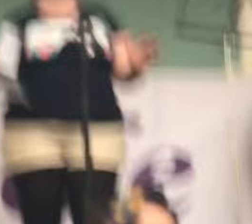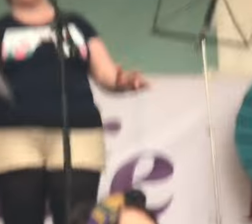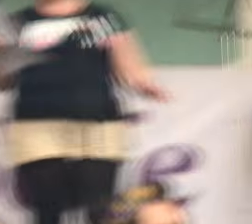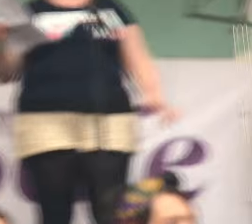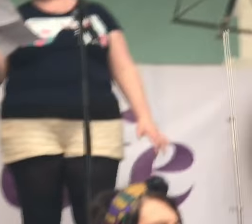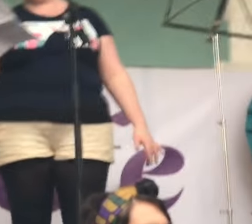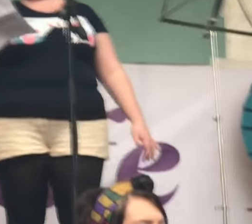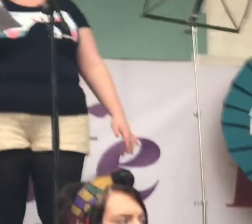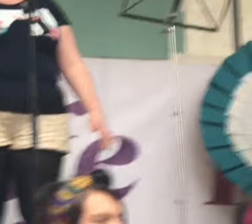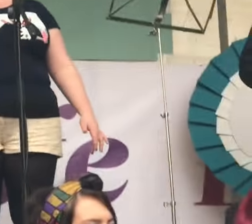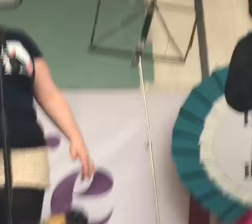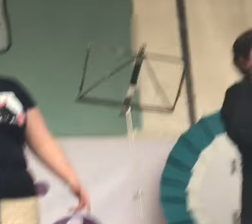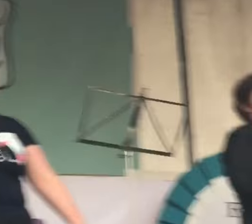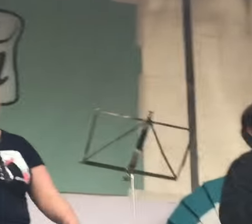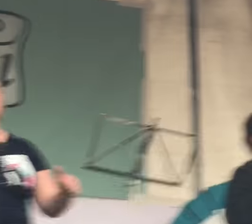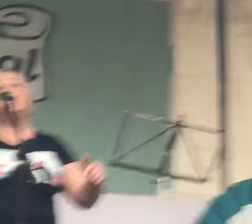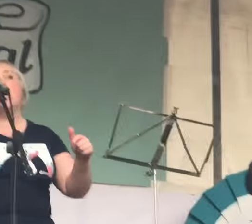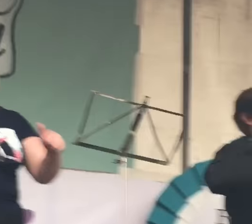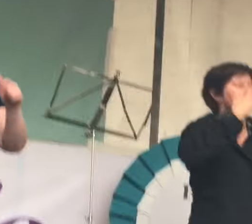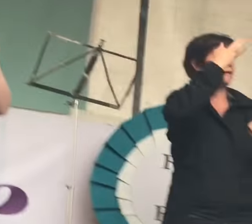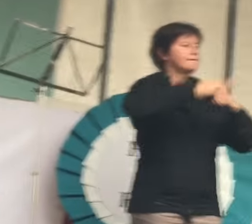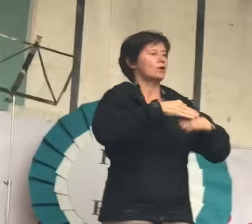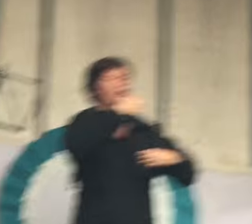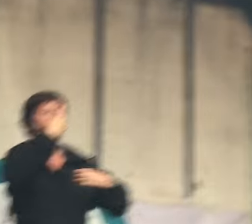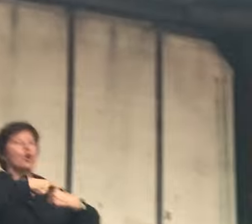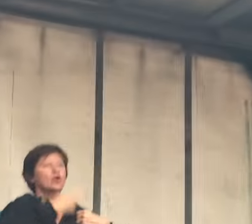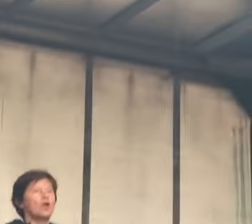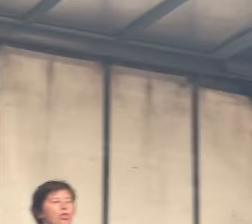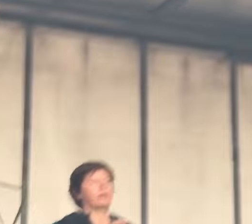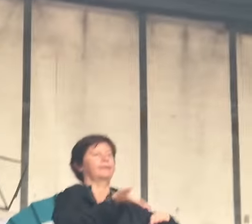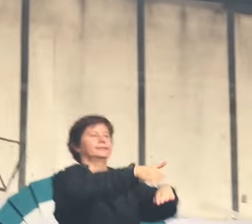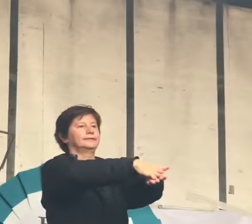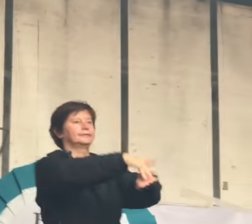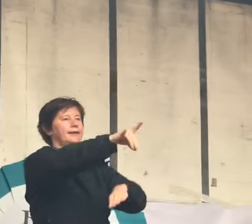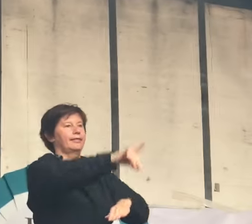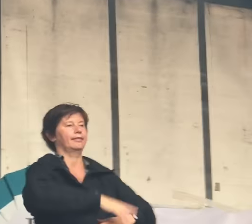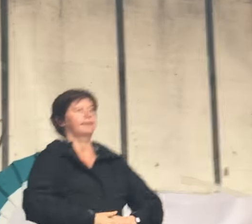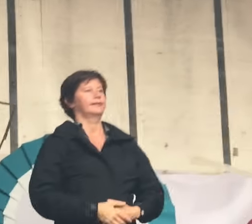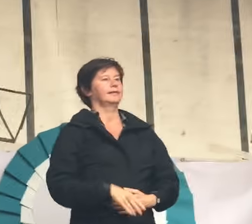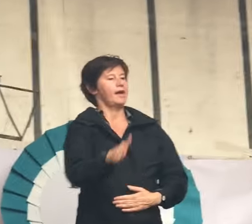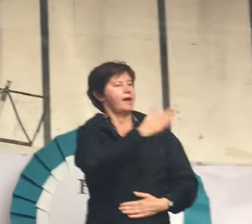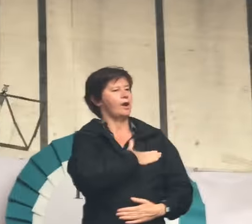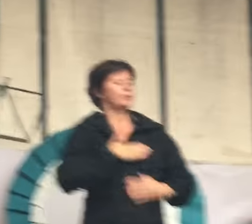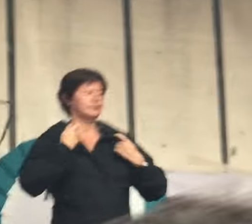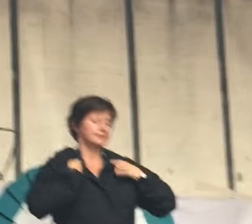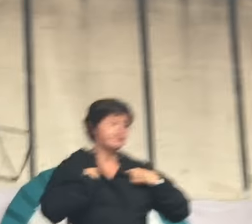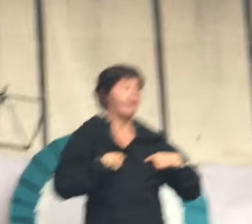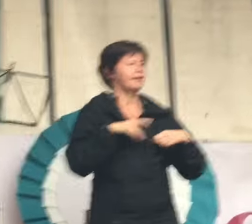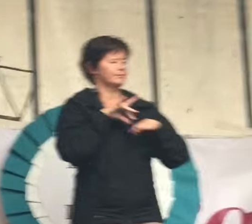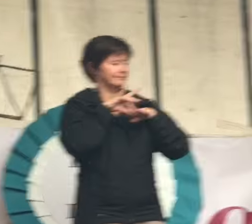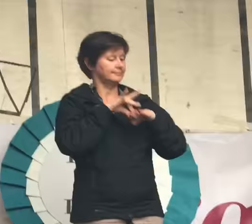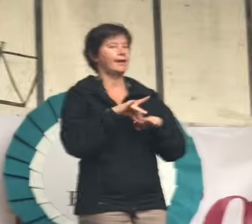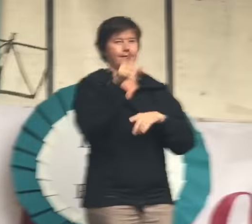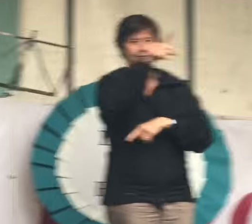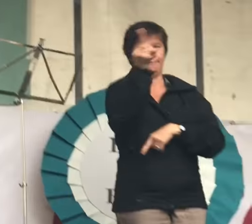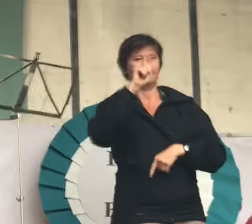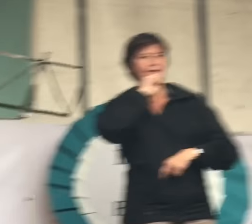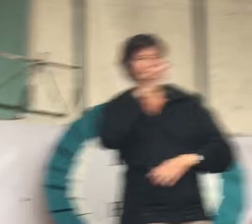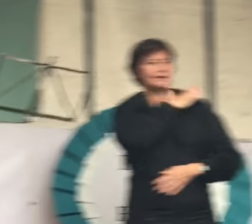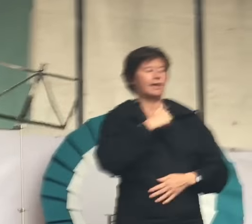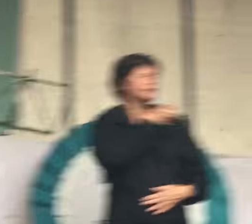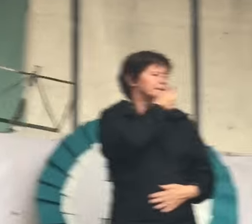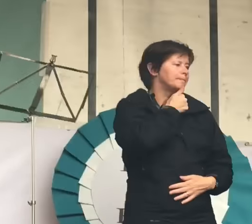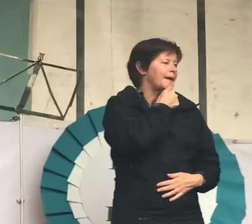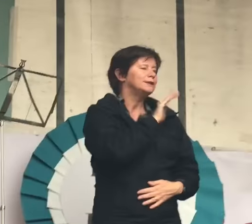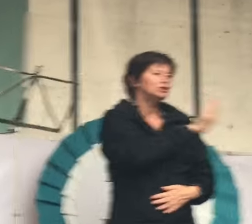for another tragedy. We're tired of being told to be patient, tired of being told we need to be calm and have a measured debate, while